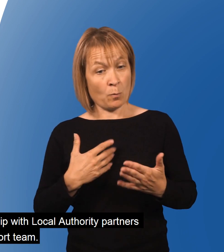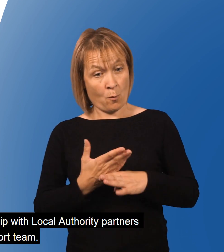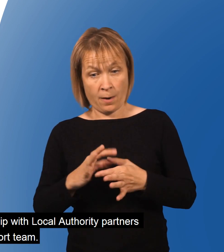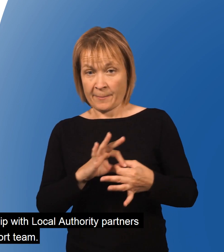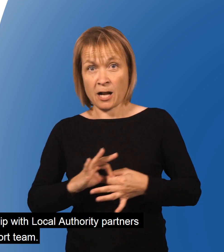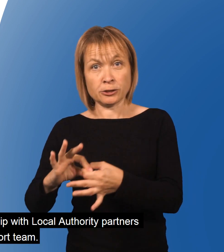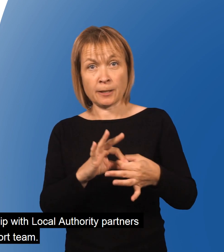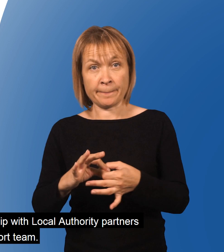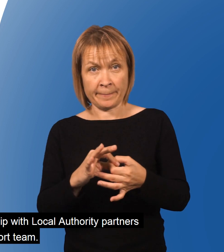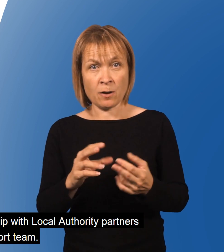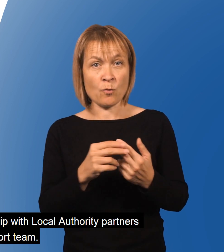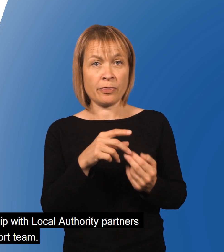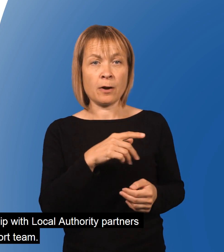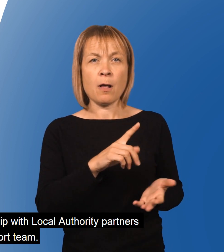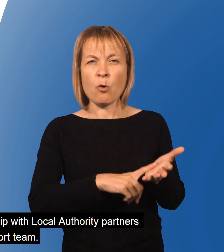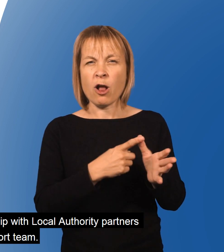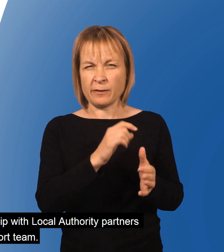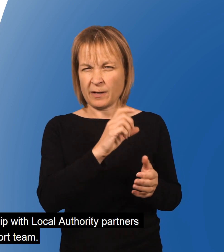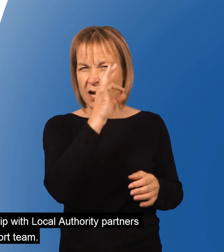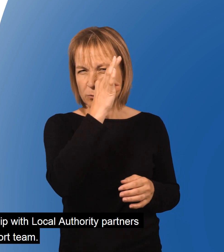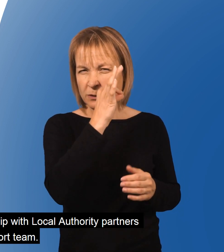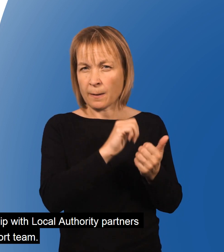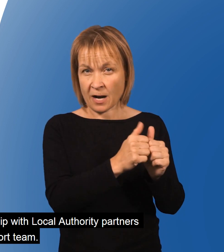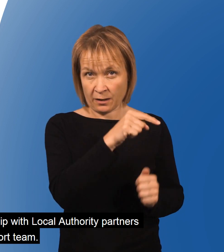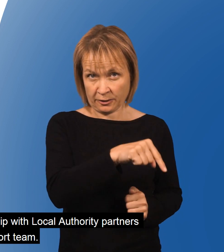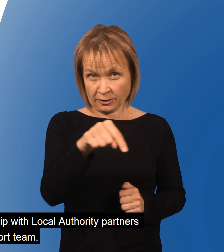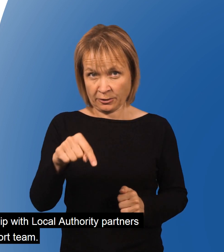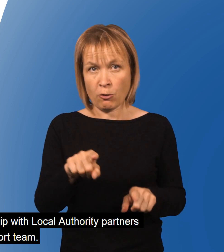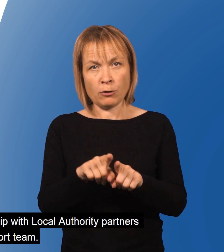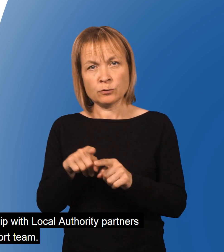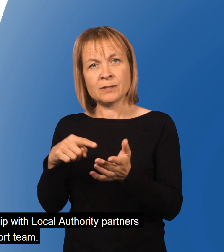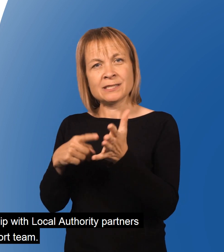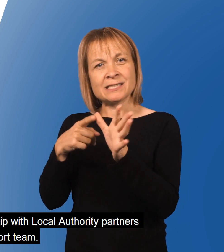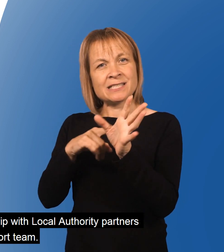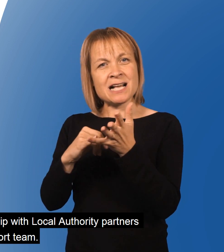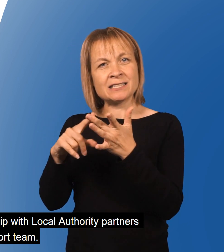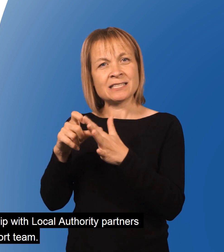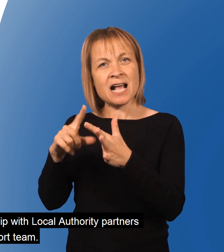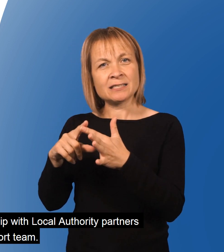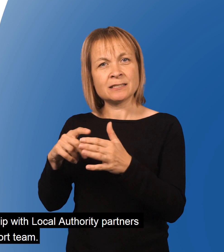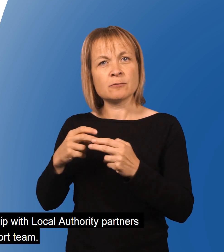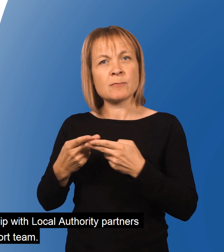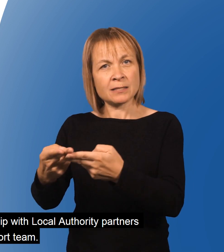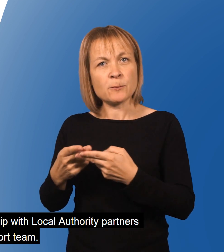Address this in partnership with local authority partners and NHS Tayside transport team.